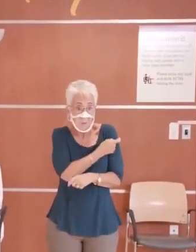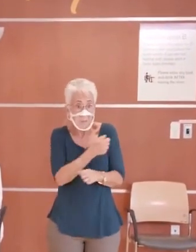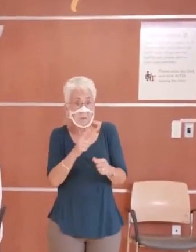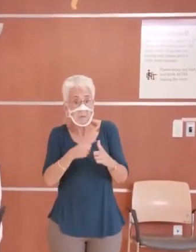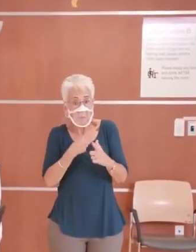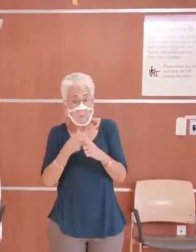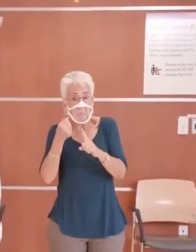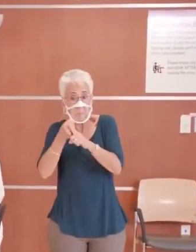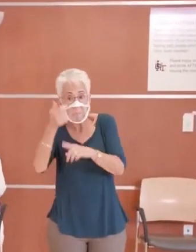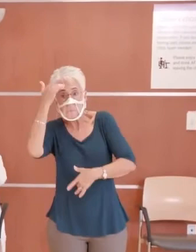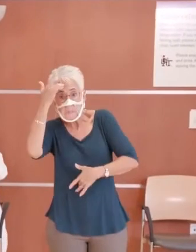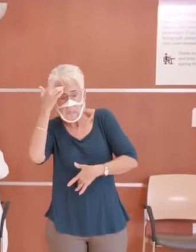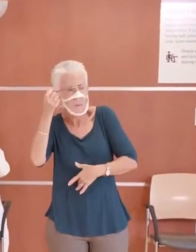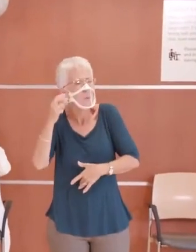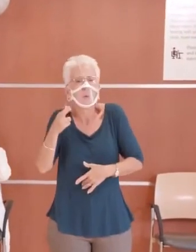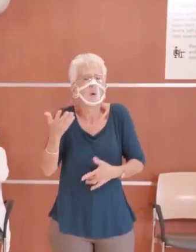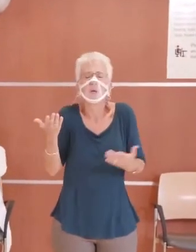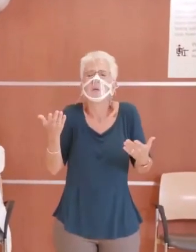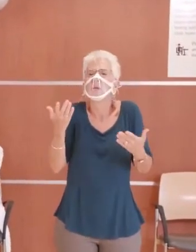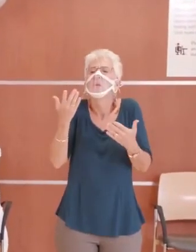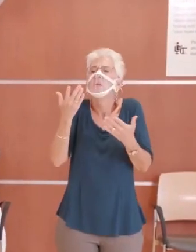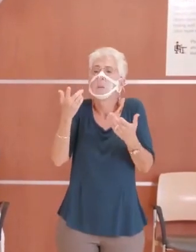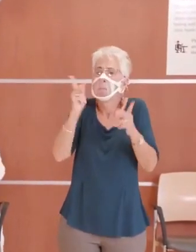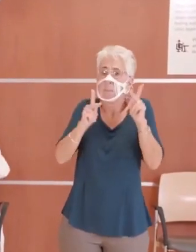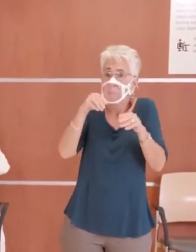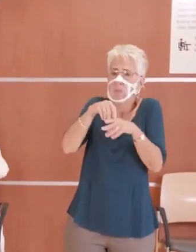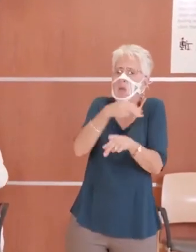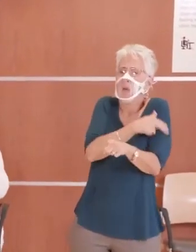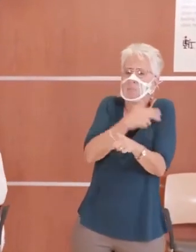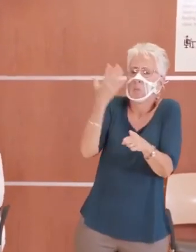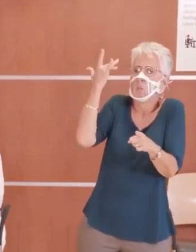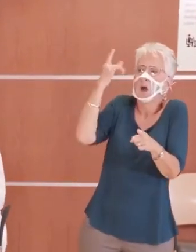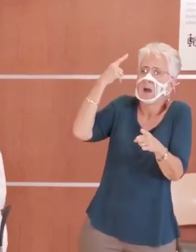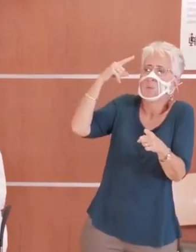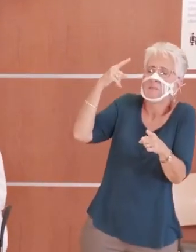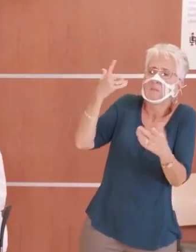sort of the scope of how